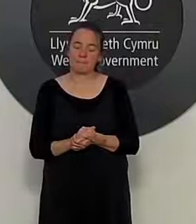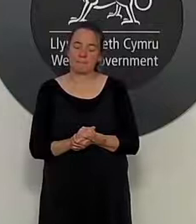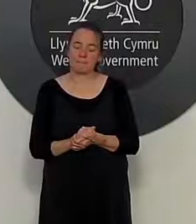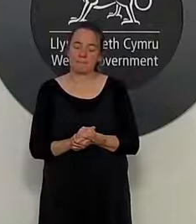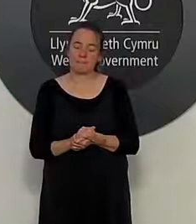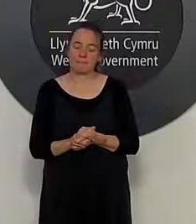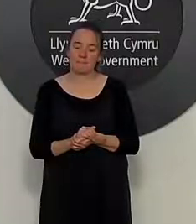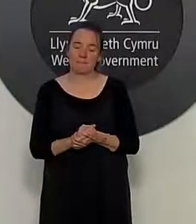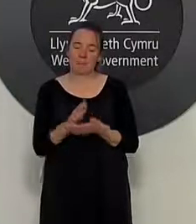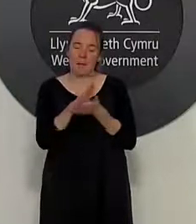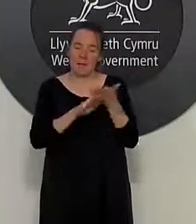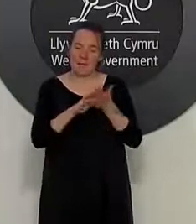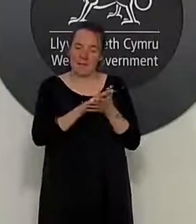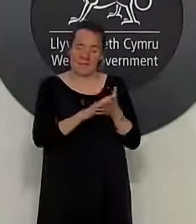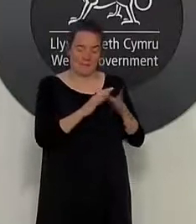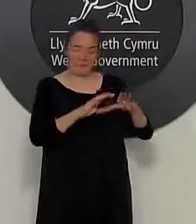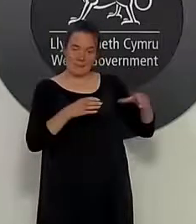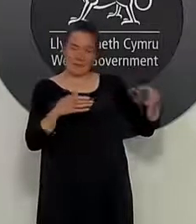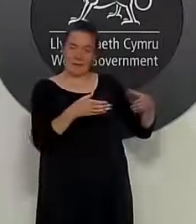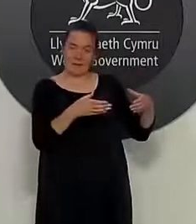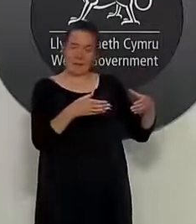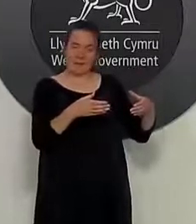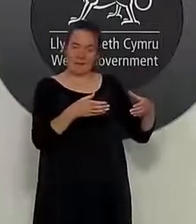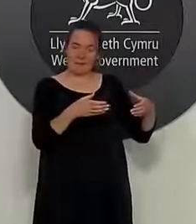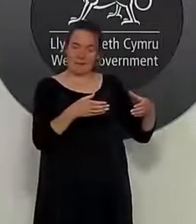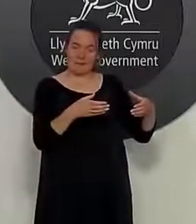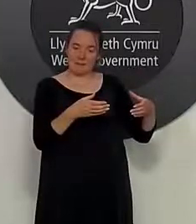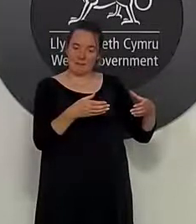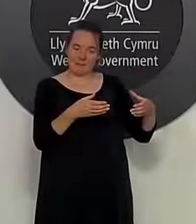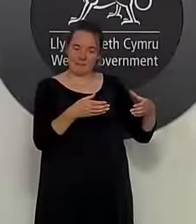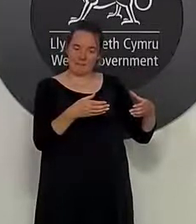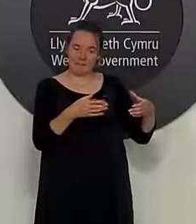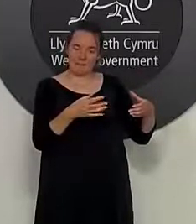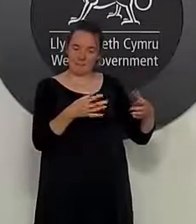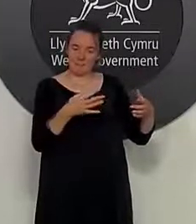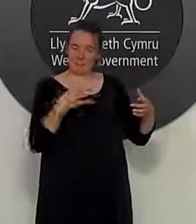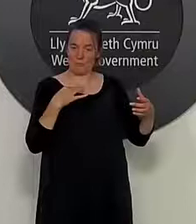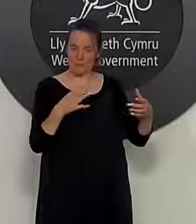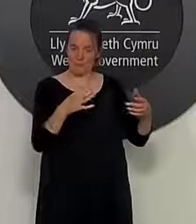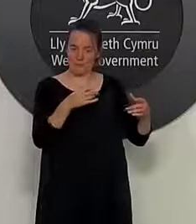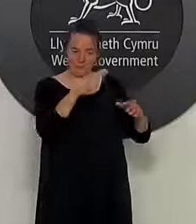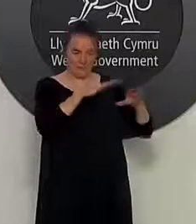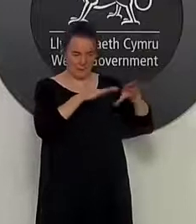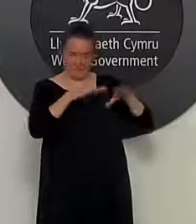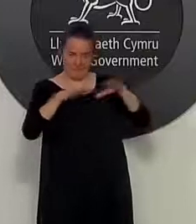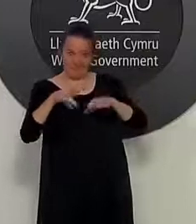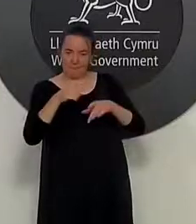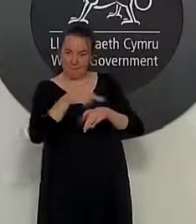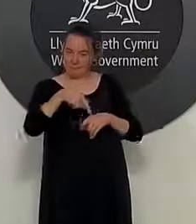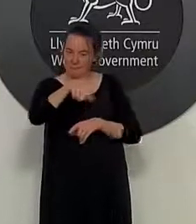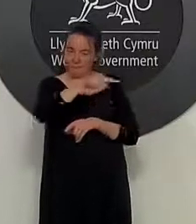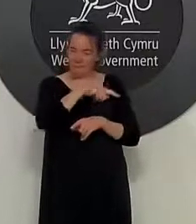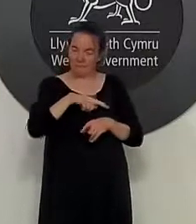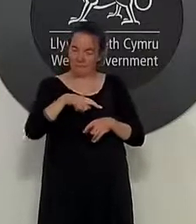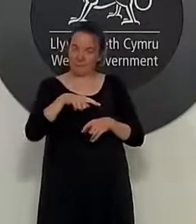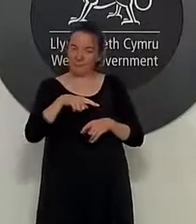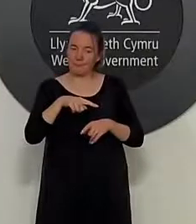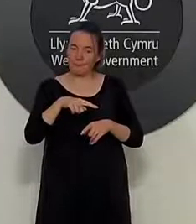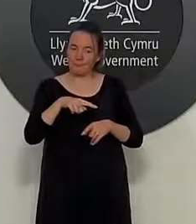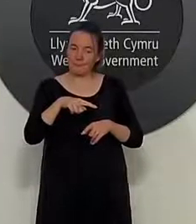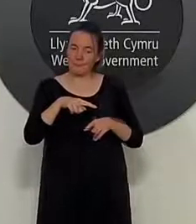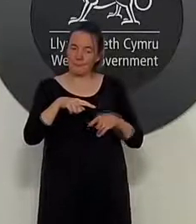a Senedd which is not just representative in political terms, but also in social terms by ensuring